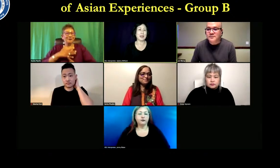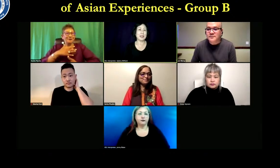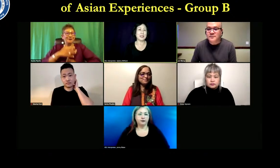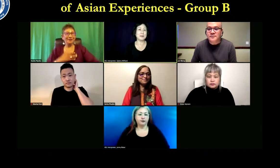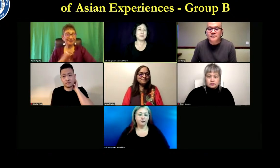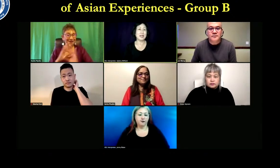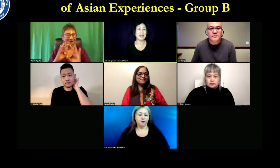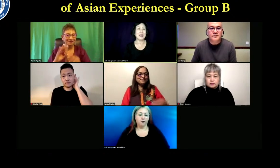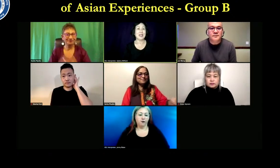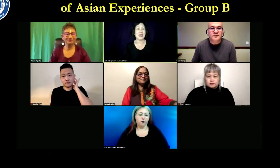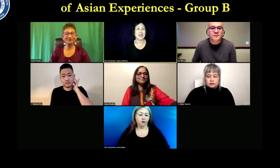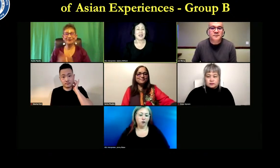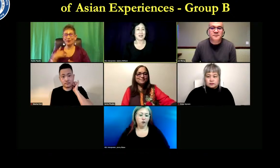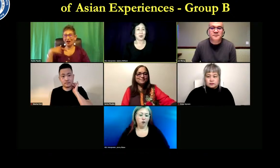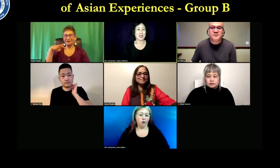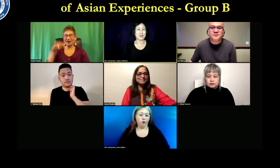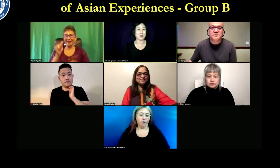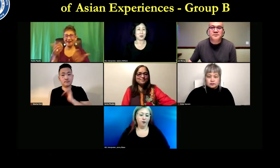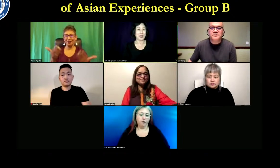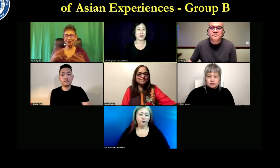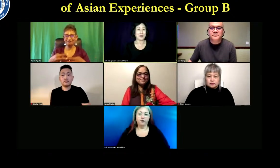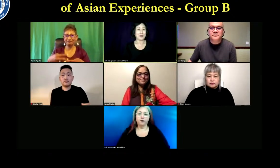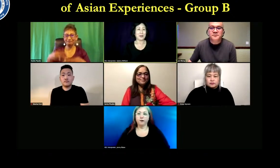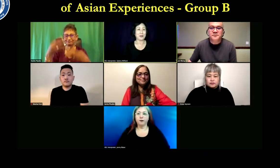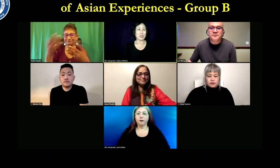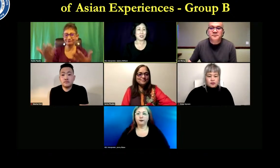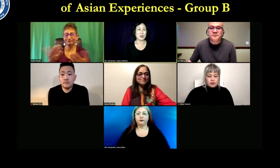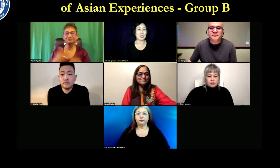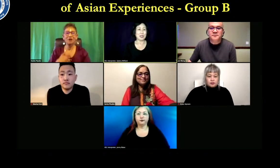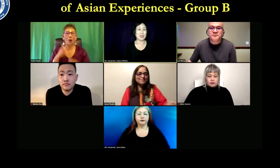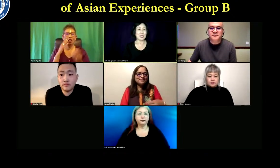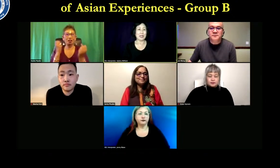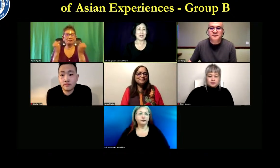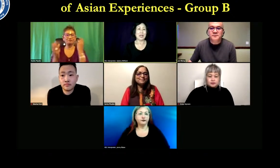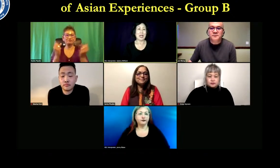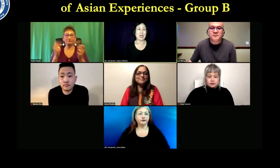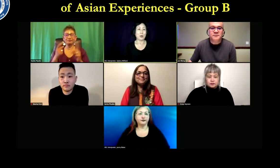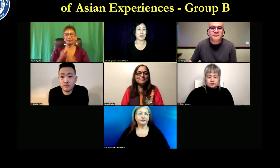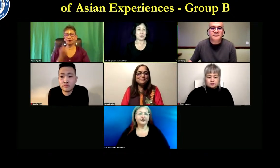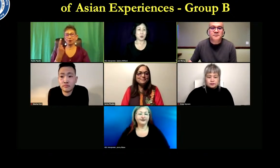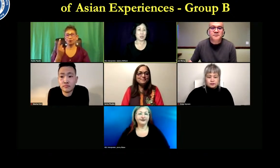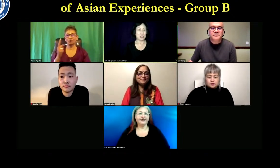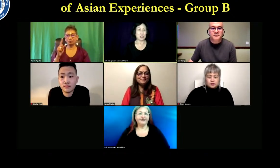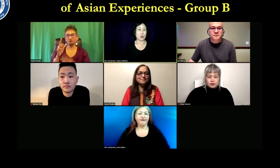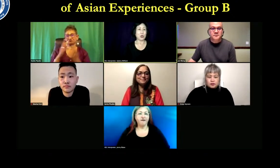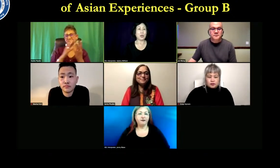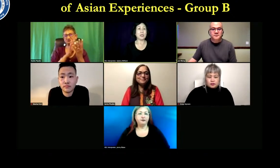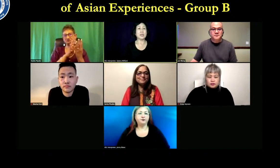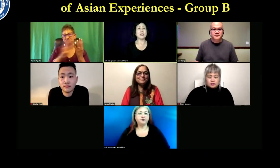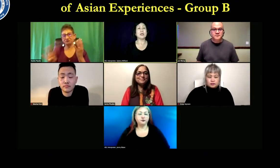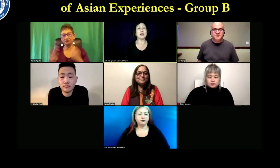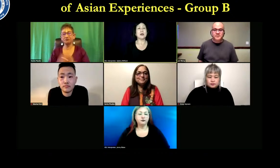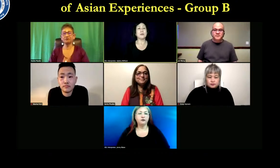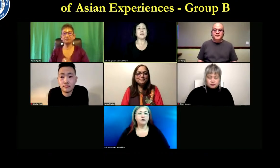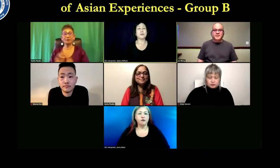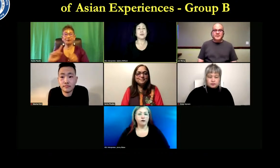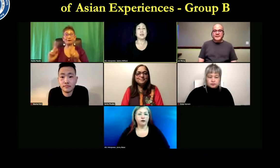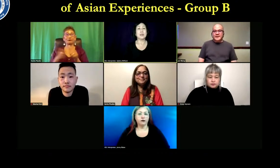Welcome back again. We had a little breath of fresh air, and now we have some questions. So I'll go ahead